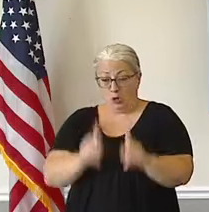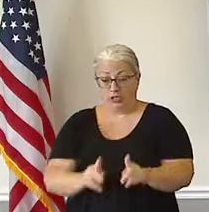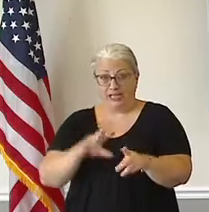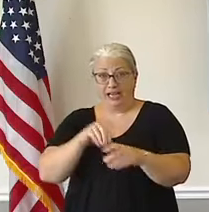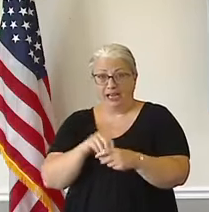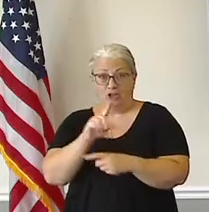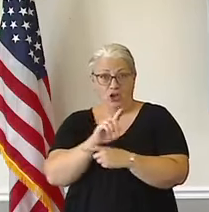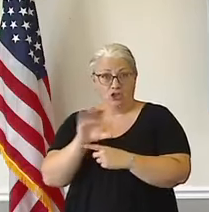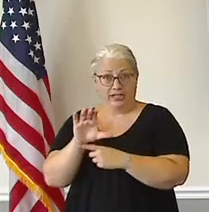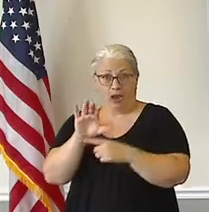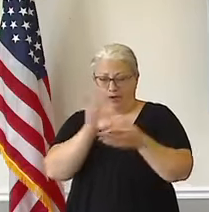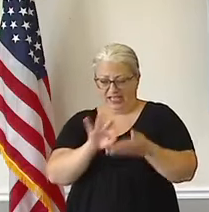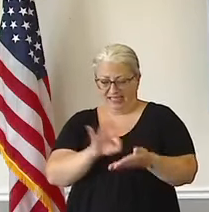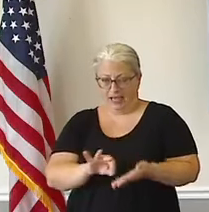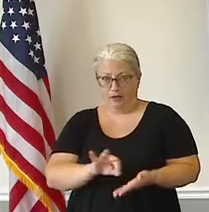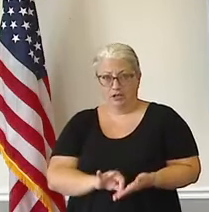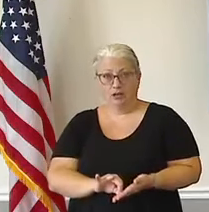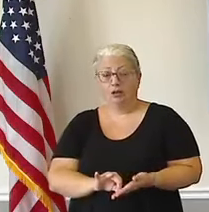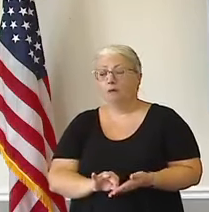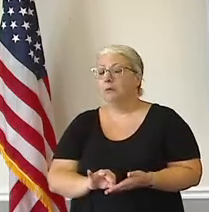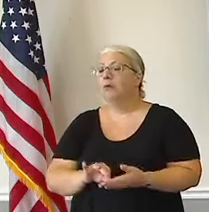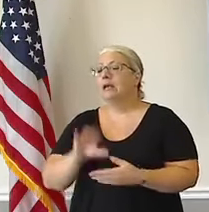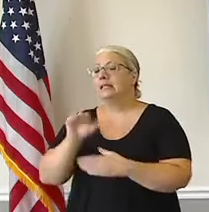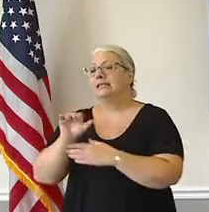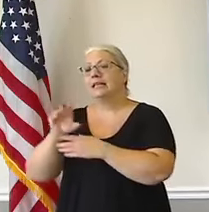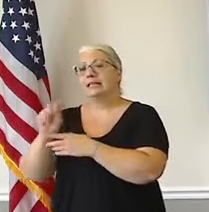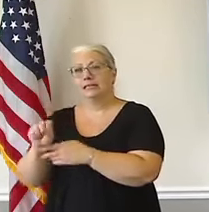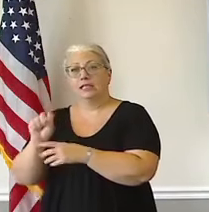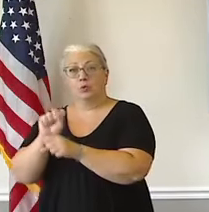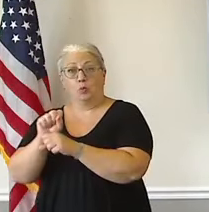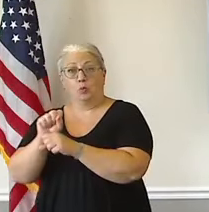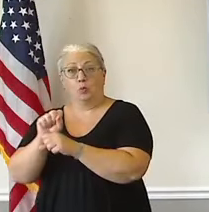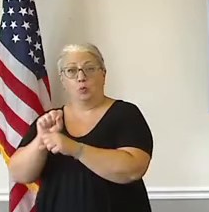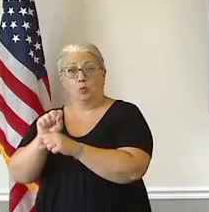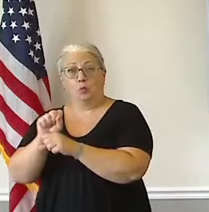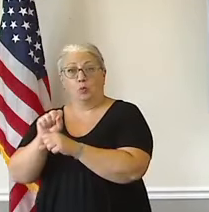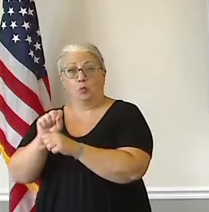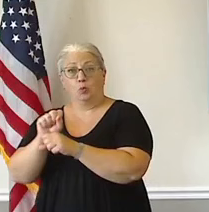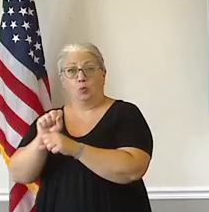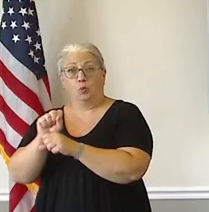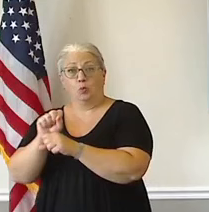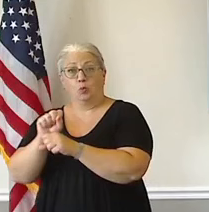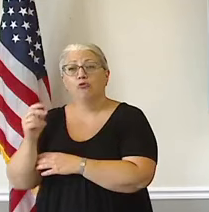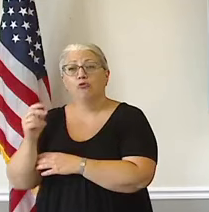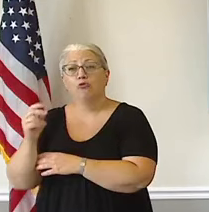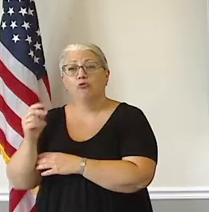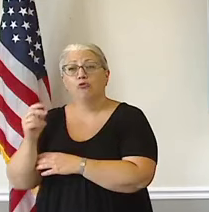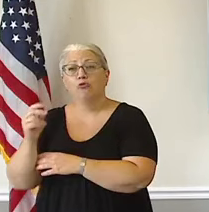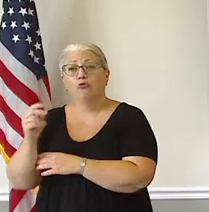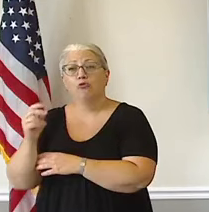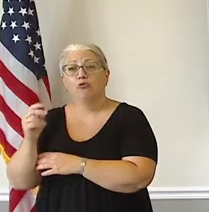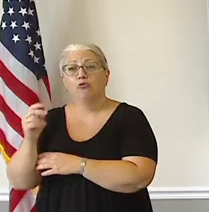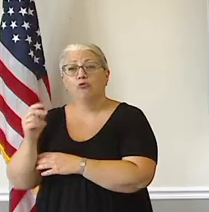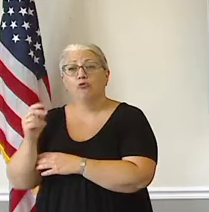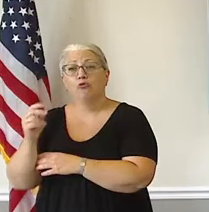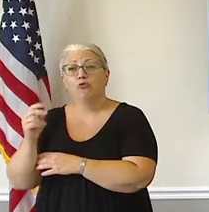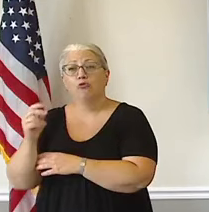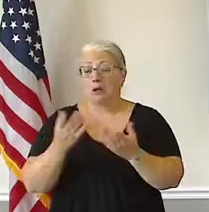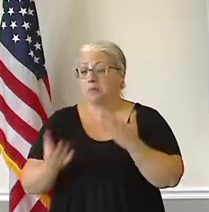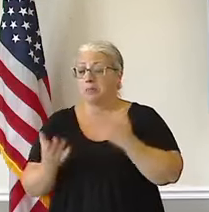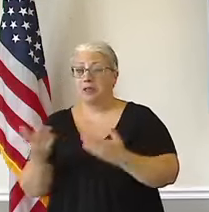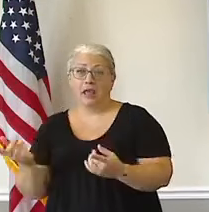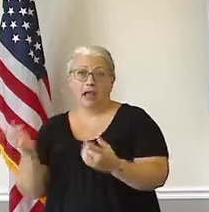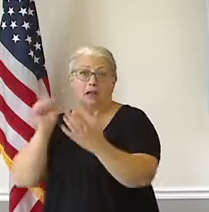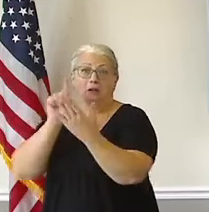counted. So census workers have been out and about. They might come to your door. Recognize that this isn't just some casual thing. This is